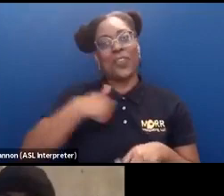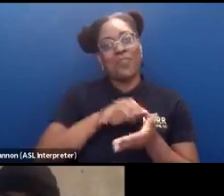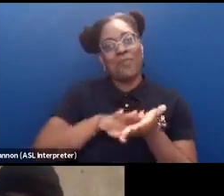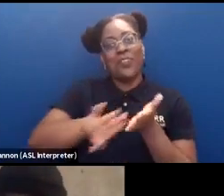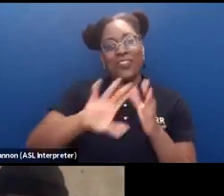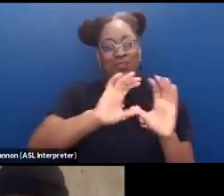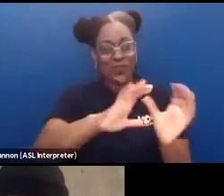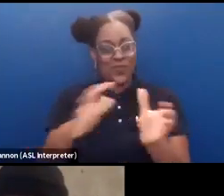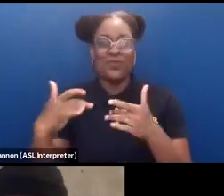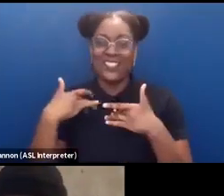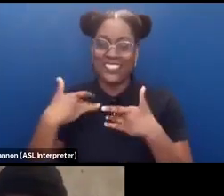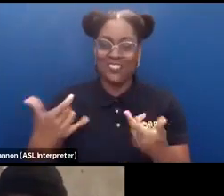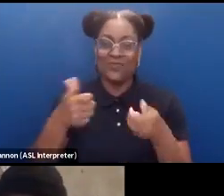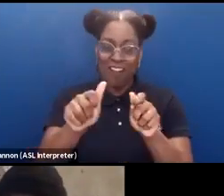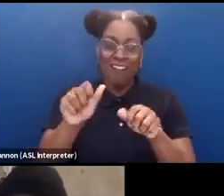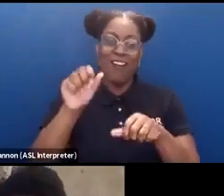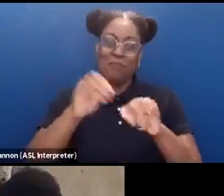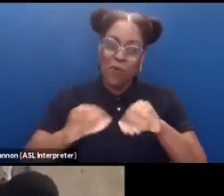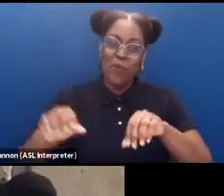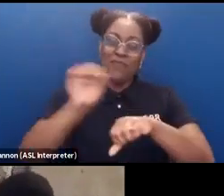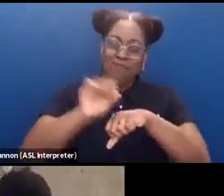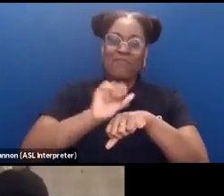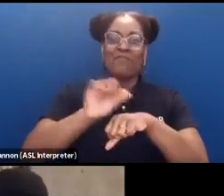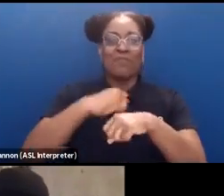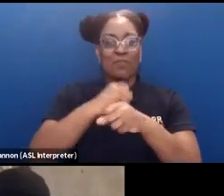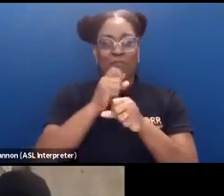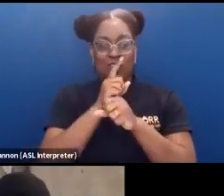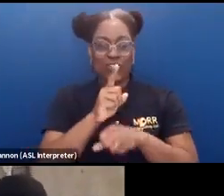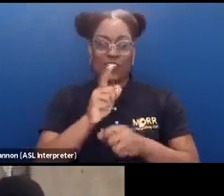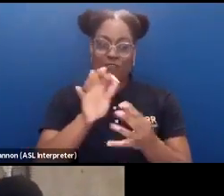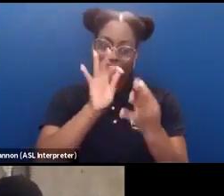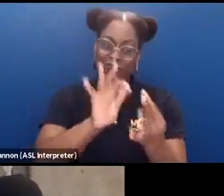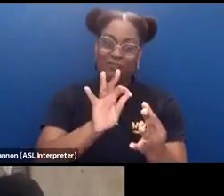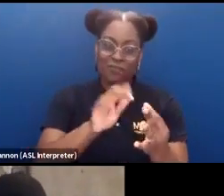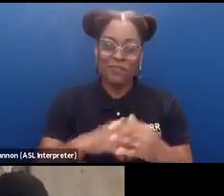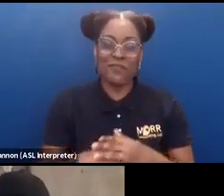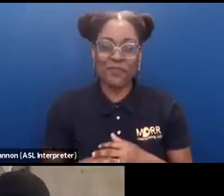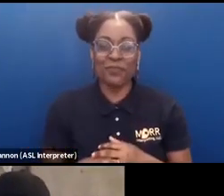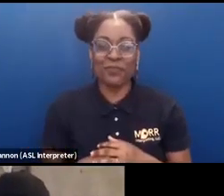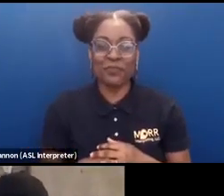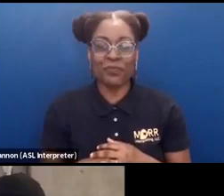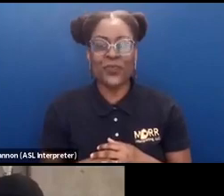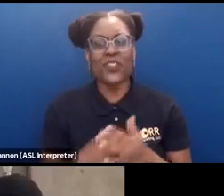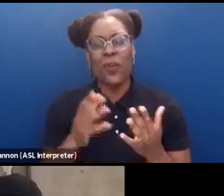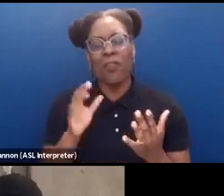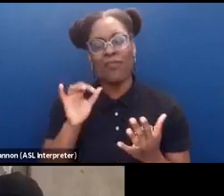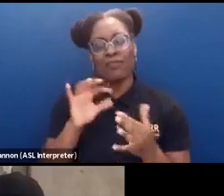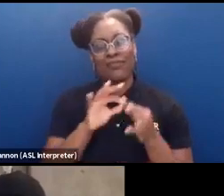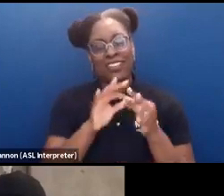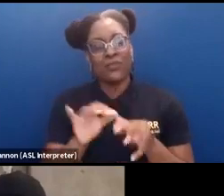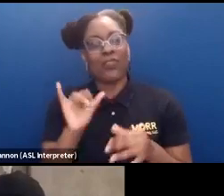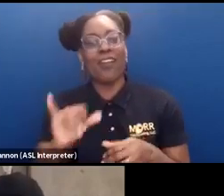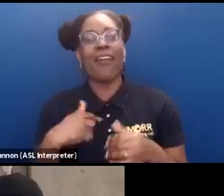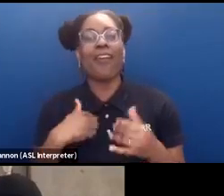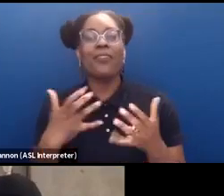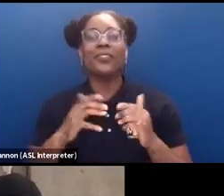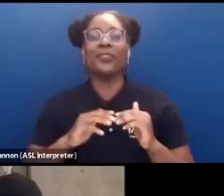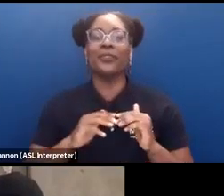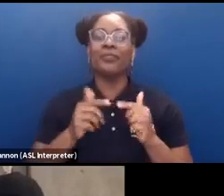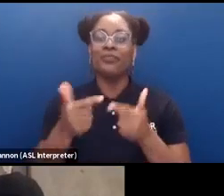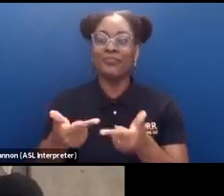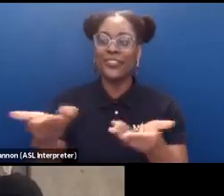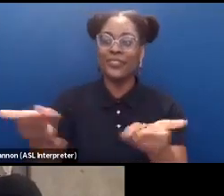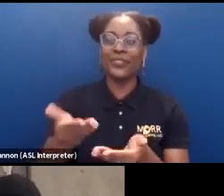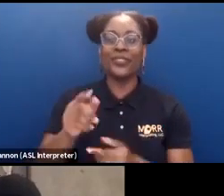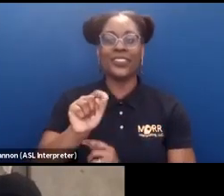the body of knowledge is just so much. So in that vein, I want to introduce TL. Also